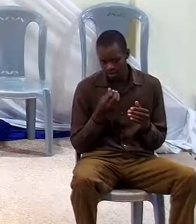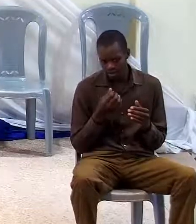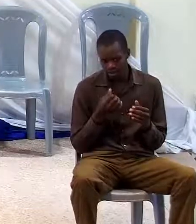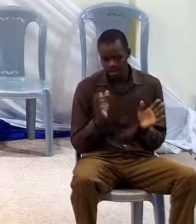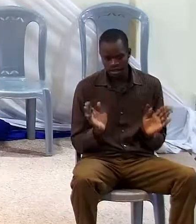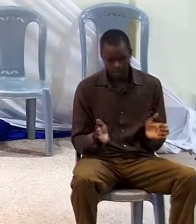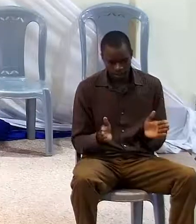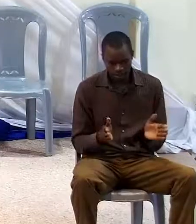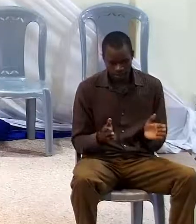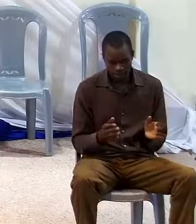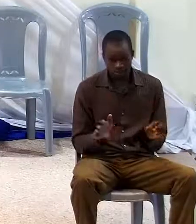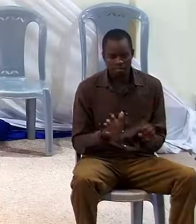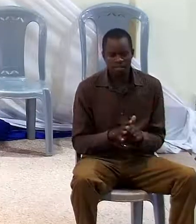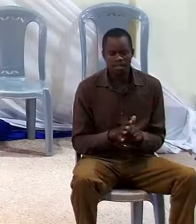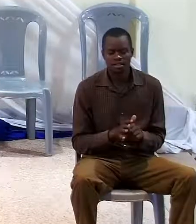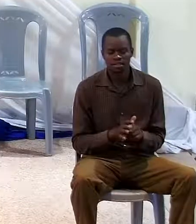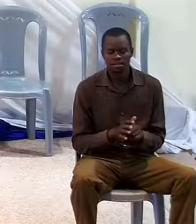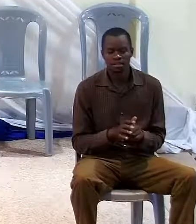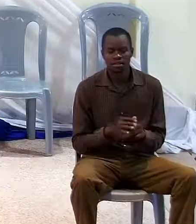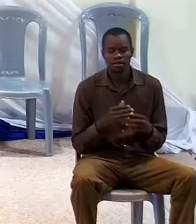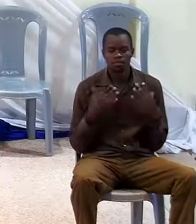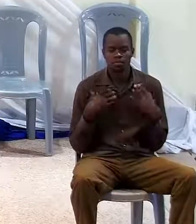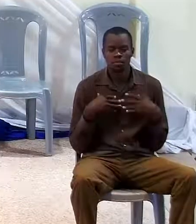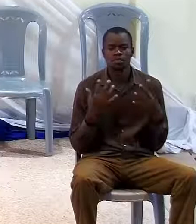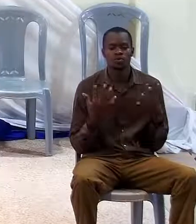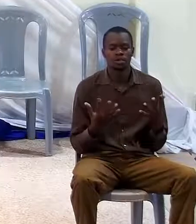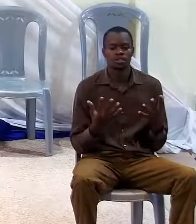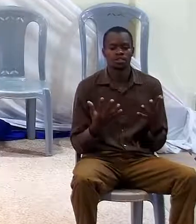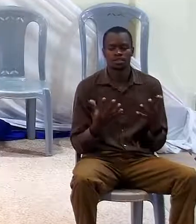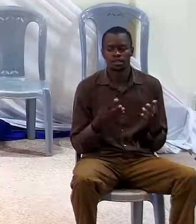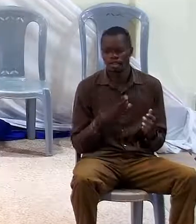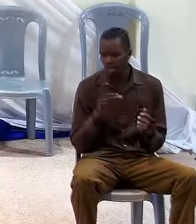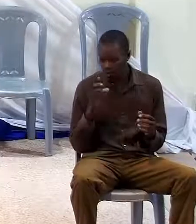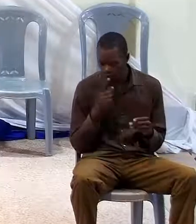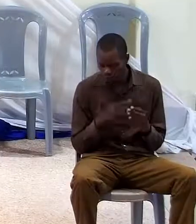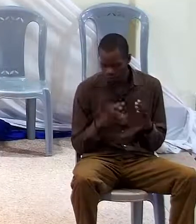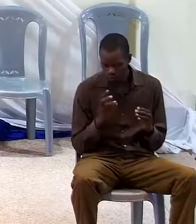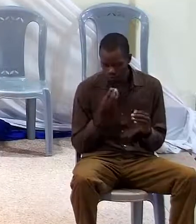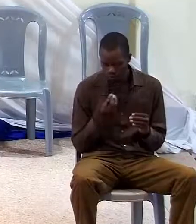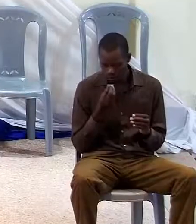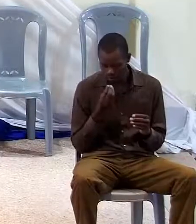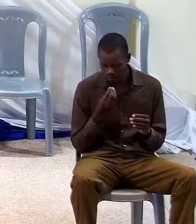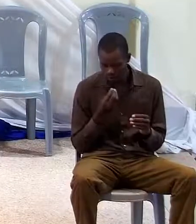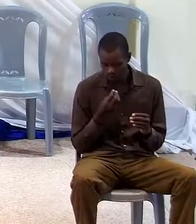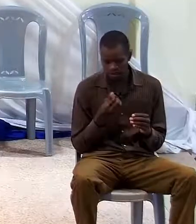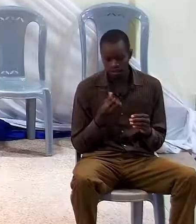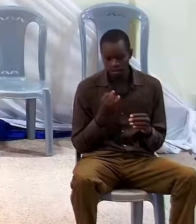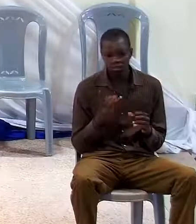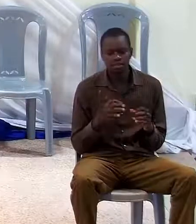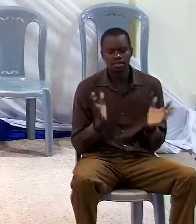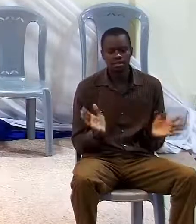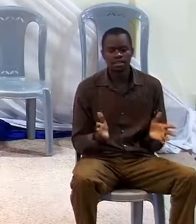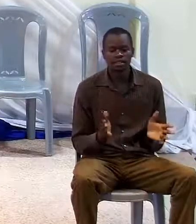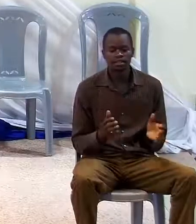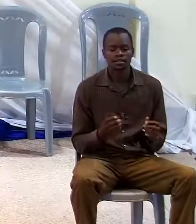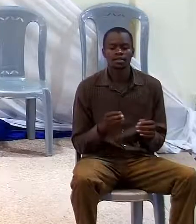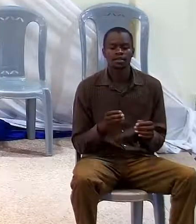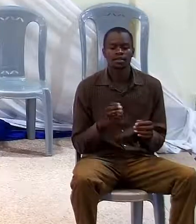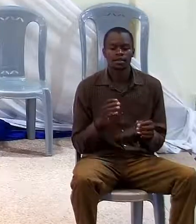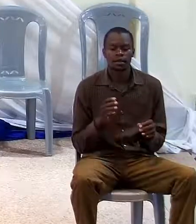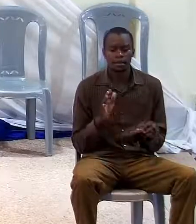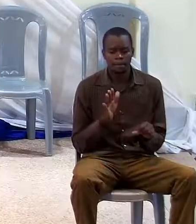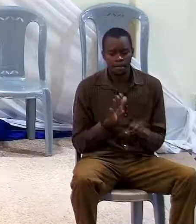composition. And what we eat influences so much of what we